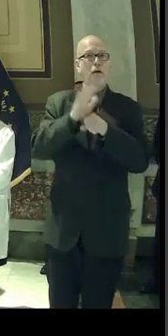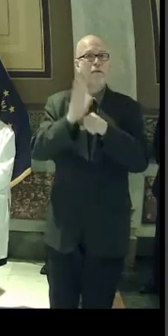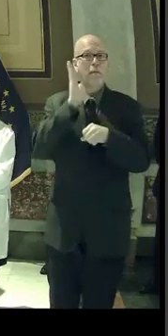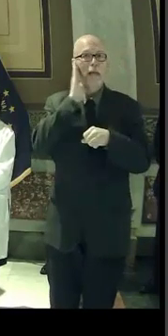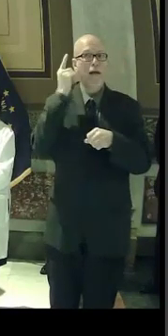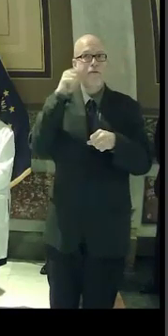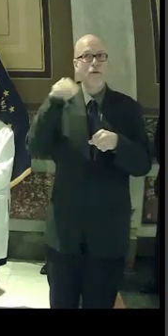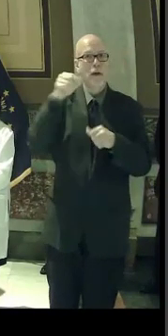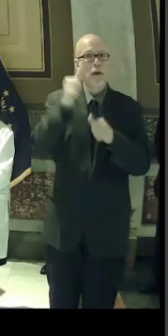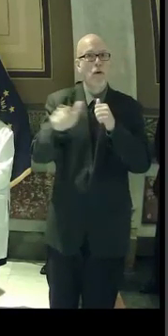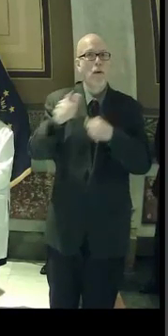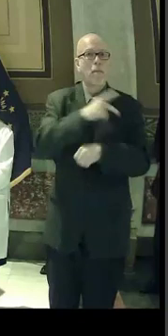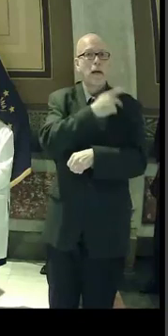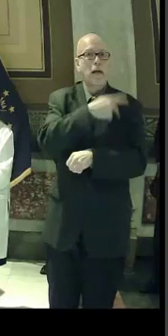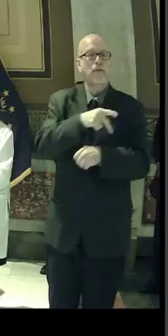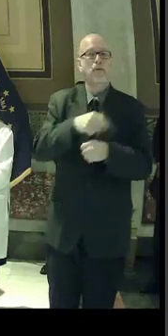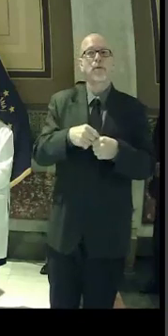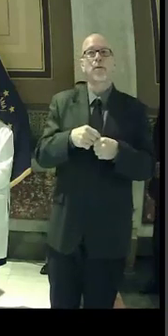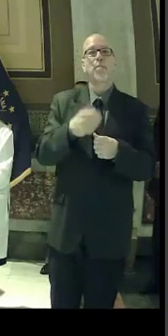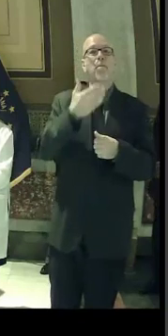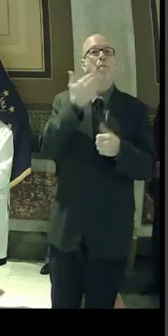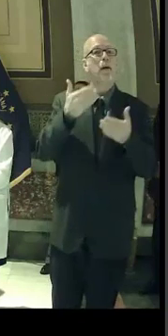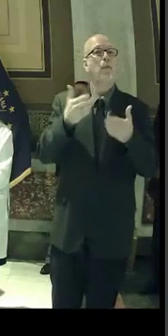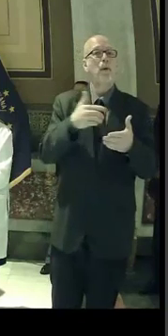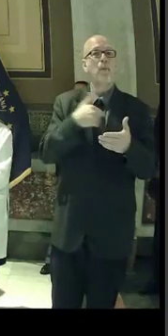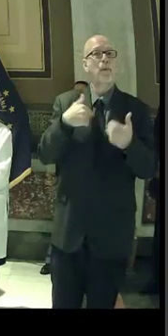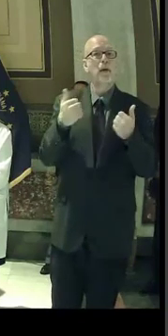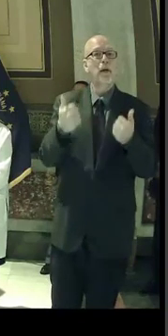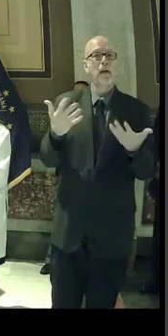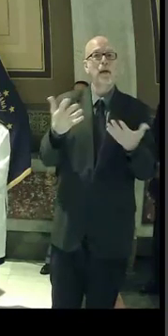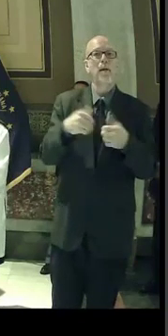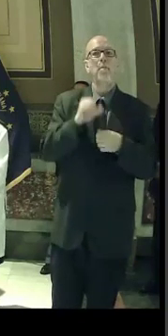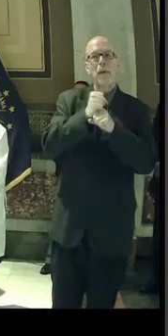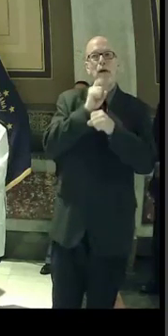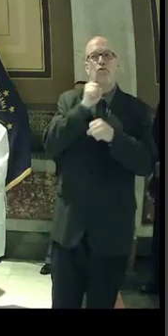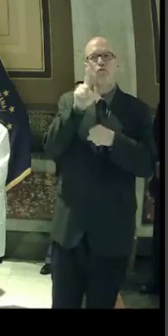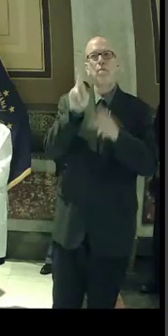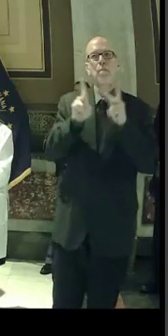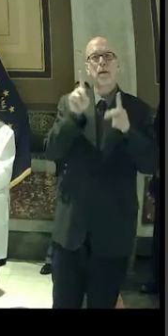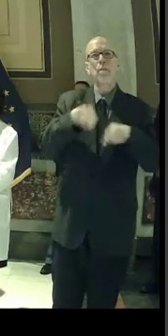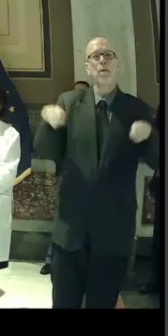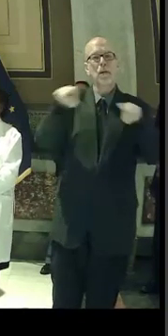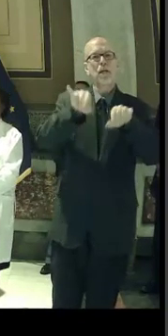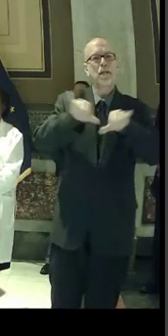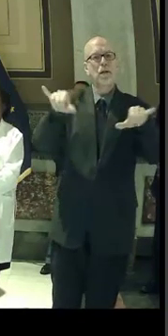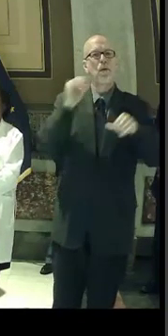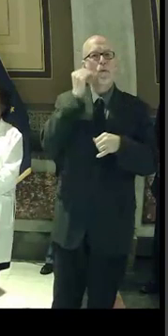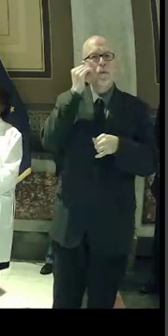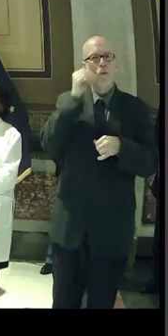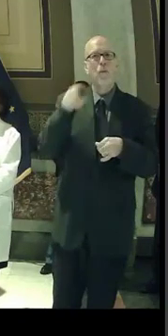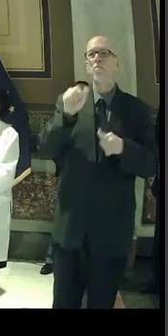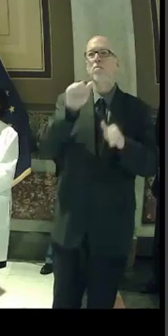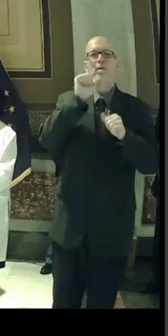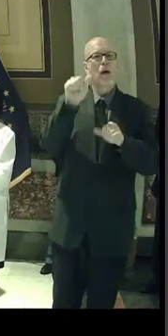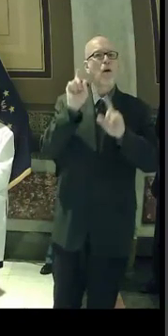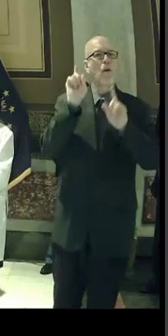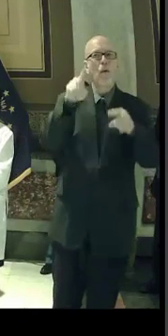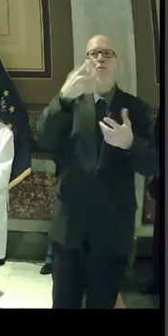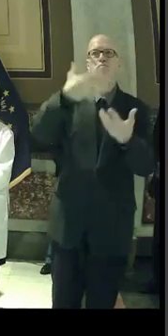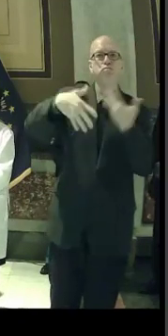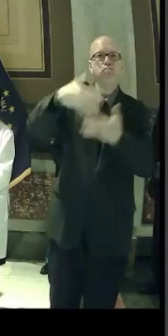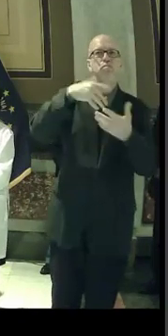doing everything we can, but the best way you could help us is to self-quarantine yourself, minimize the social distancing is not just a fad, it's